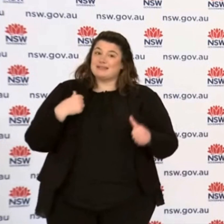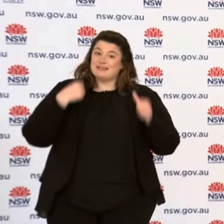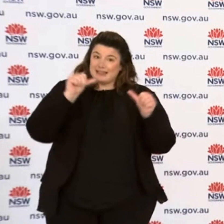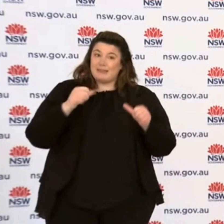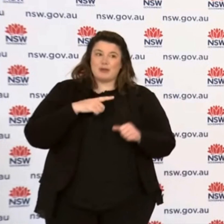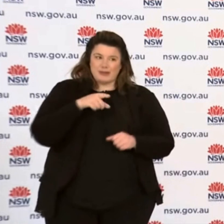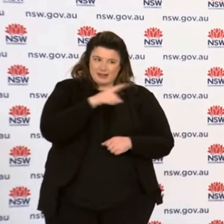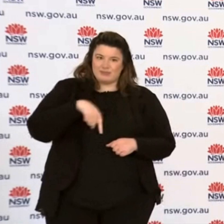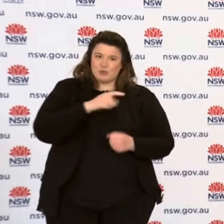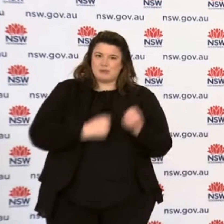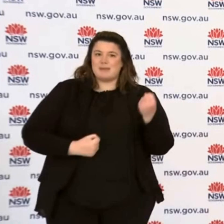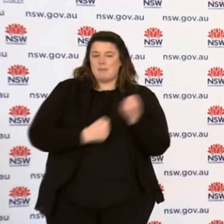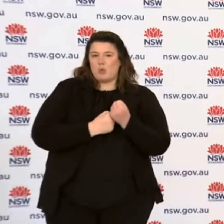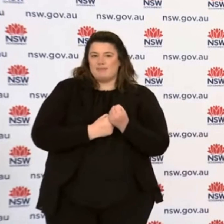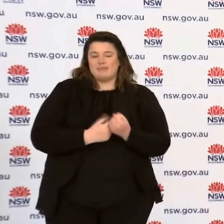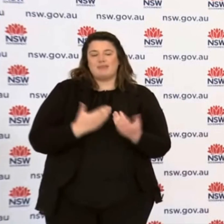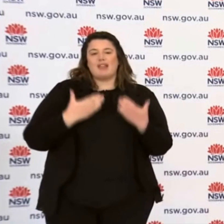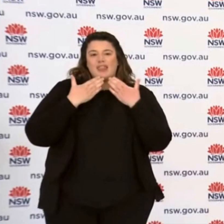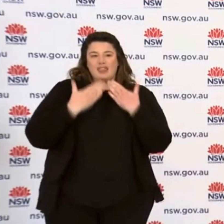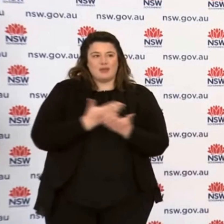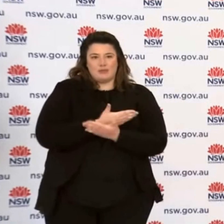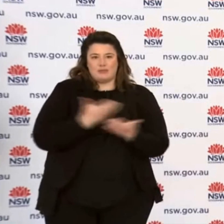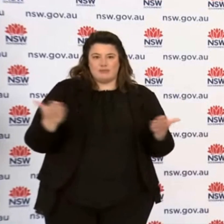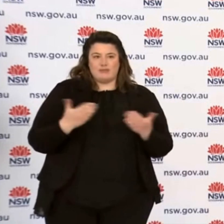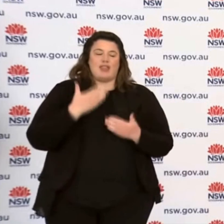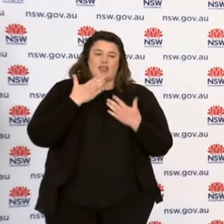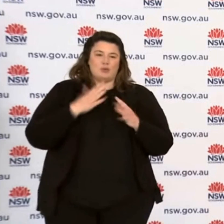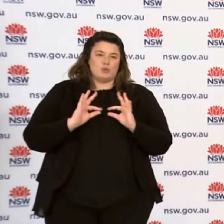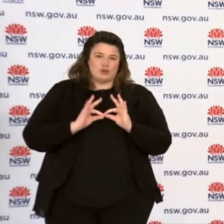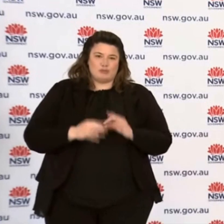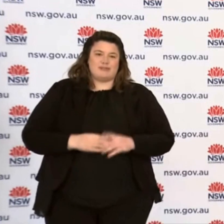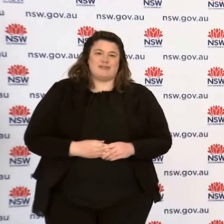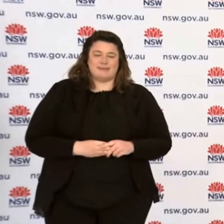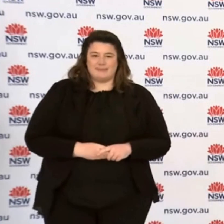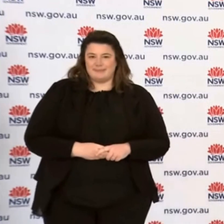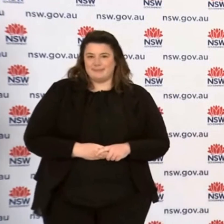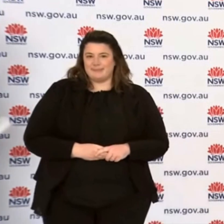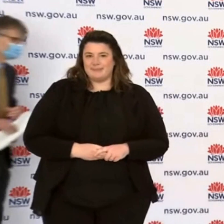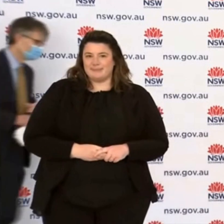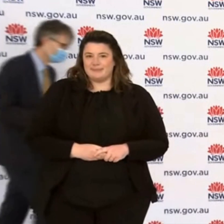with us. All right, thanks very much to all the media again, and thank you to our Auslan people. Thank you very much. Thank you.